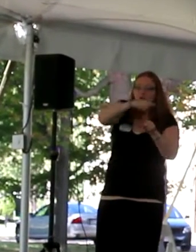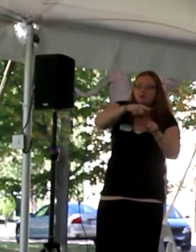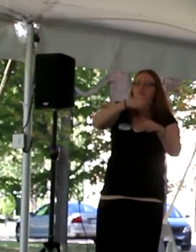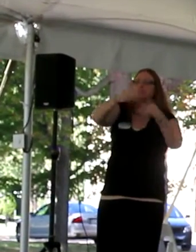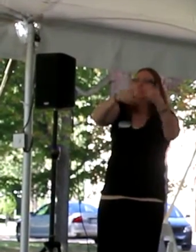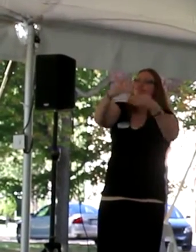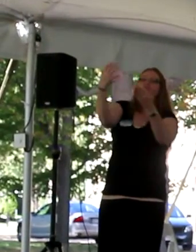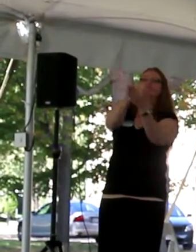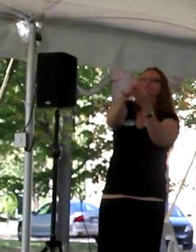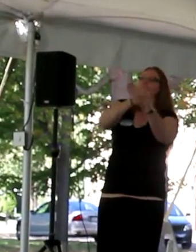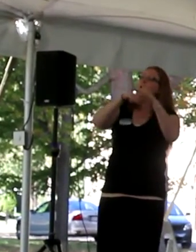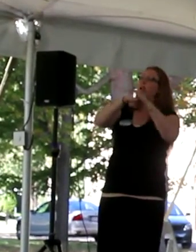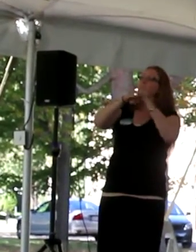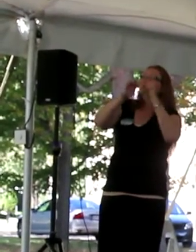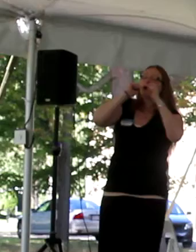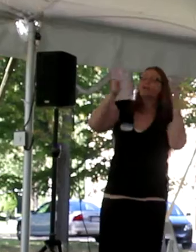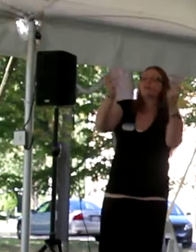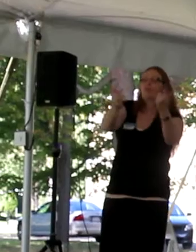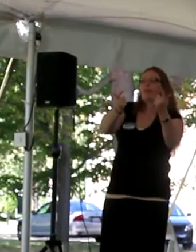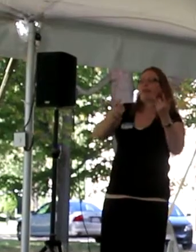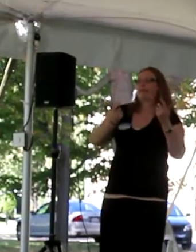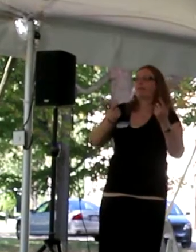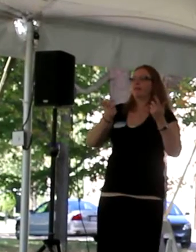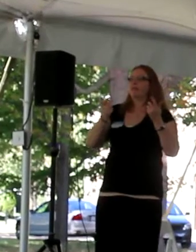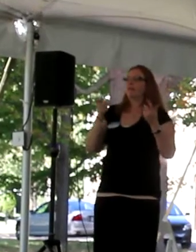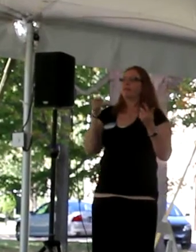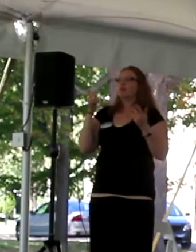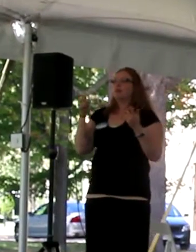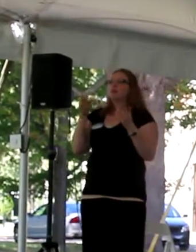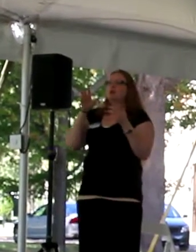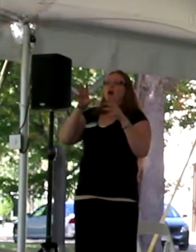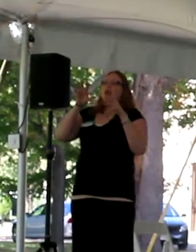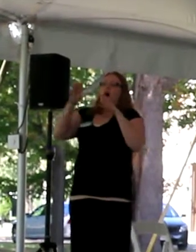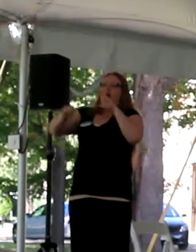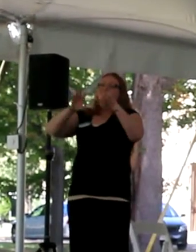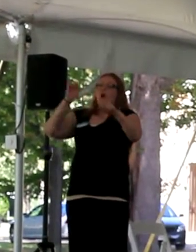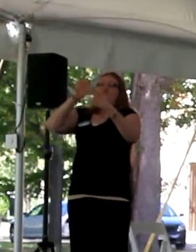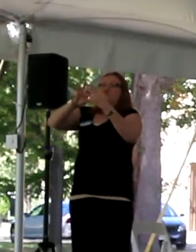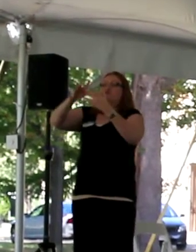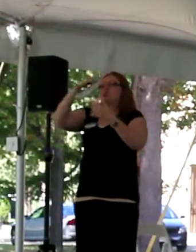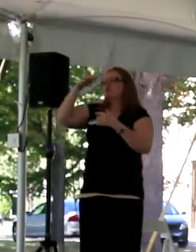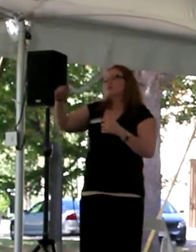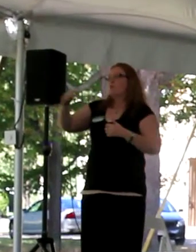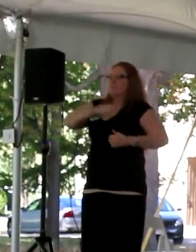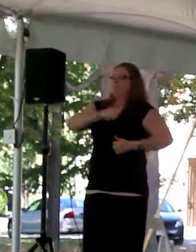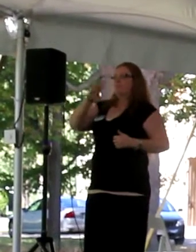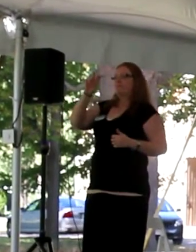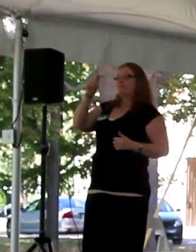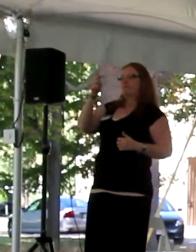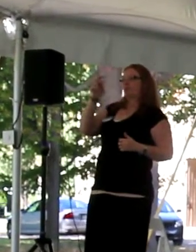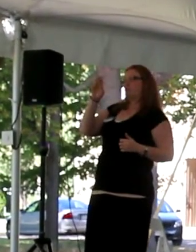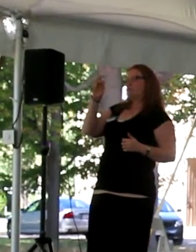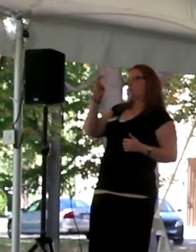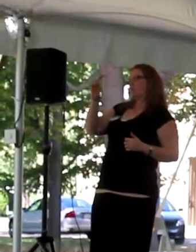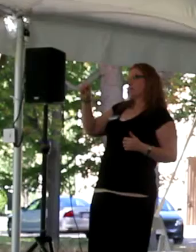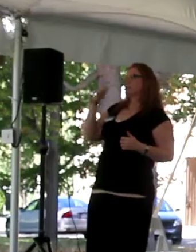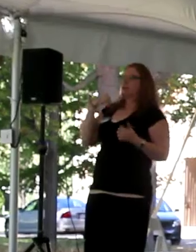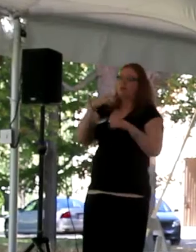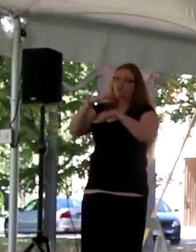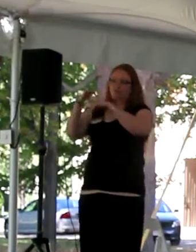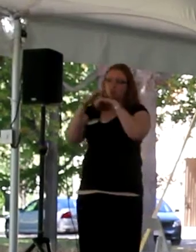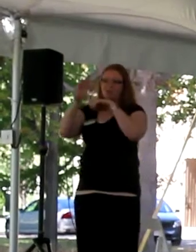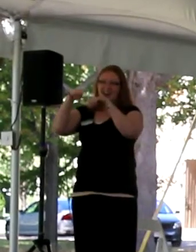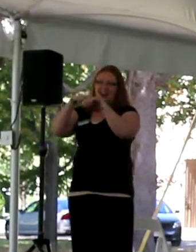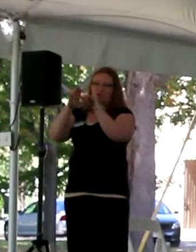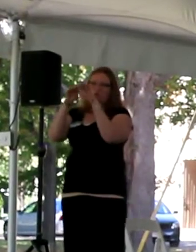everything a hearing person has. They do a lot of outreach for veterans. They have a website, and they have resources at the national office